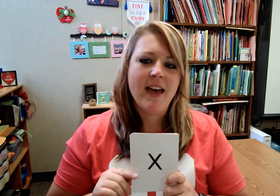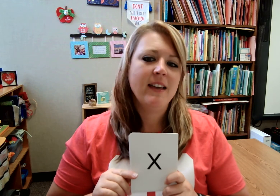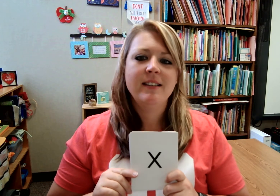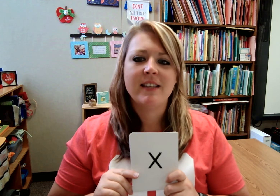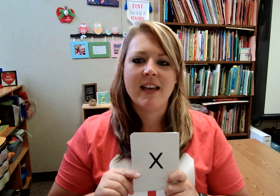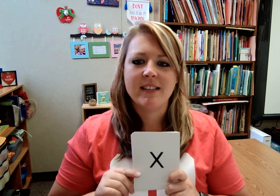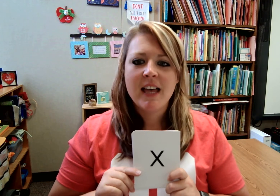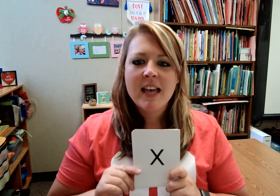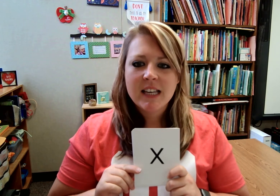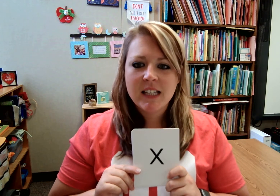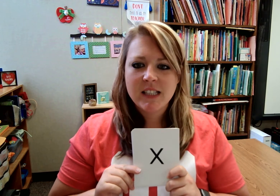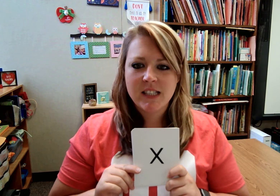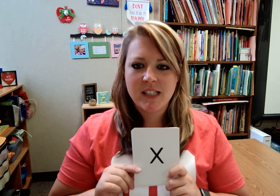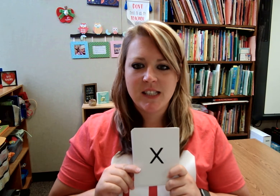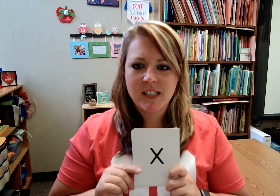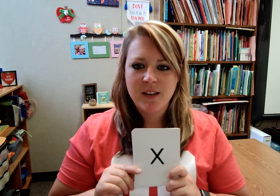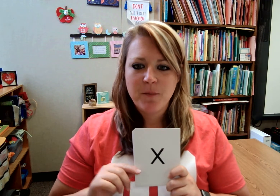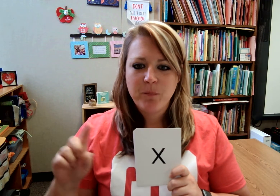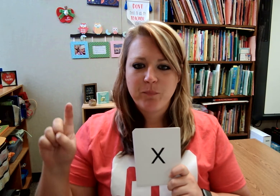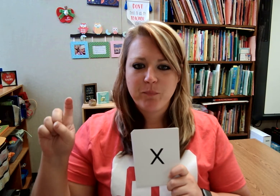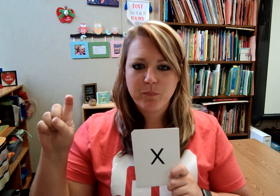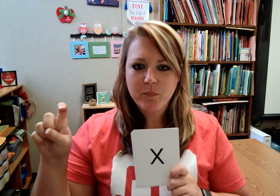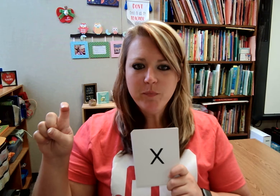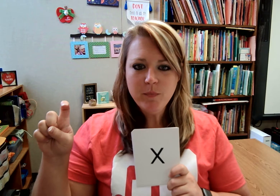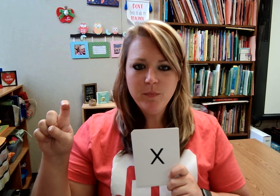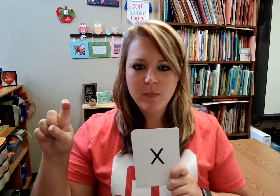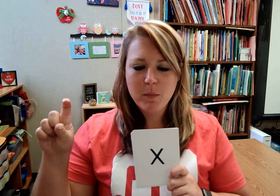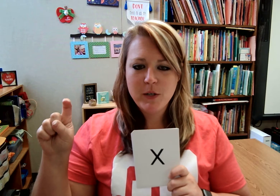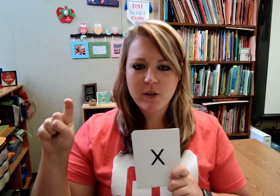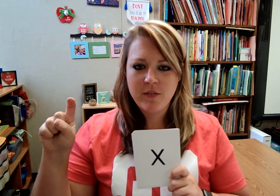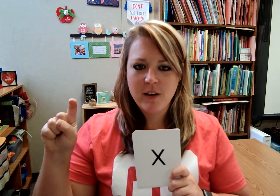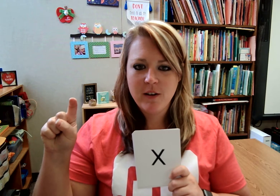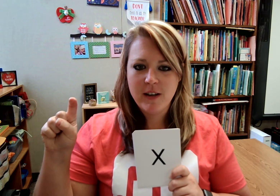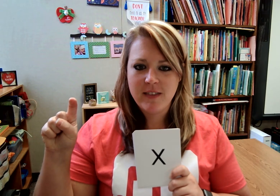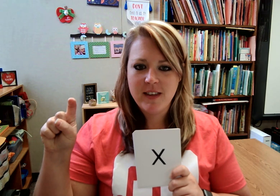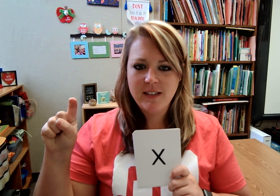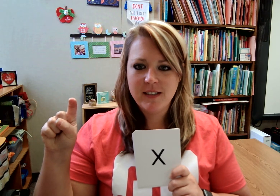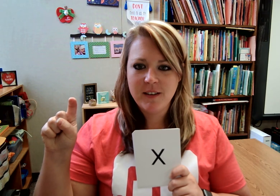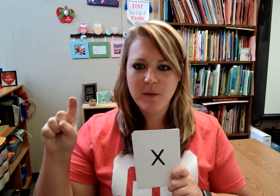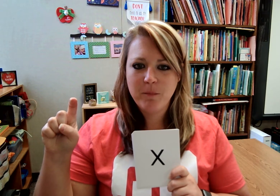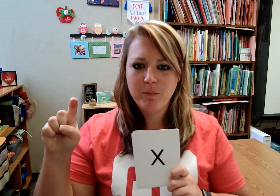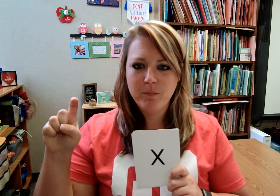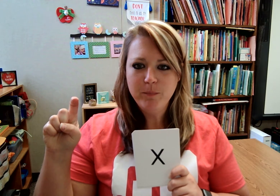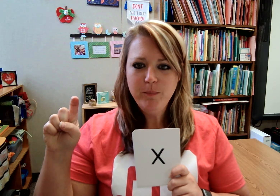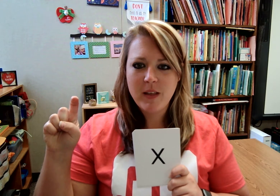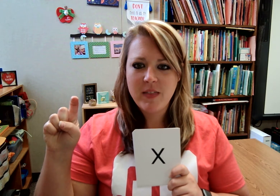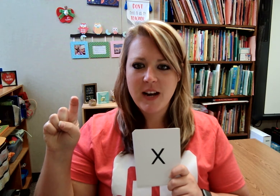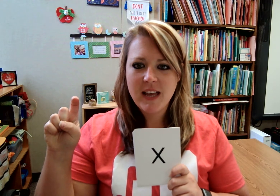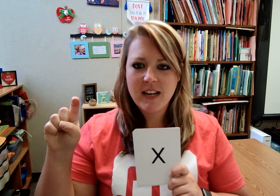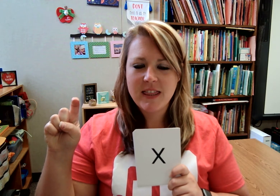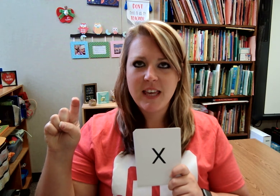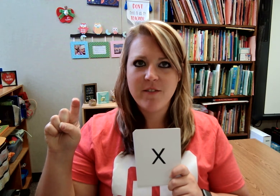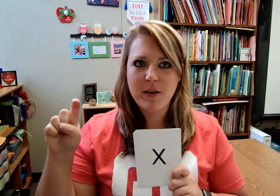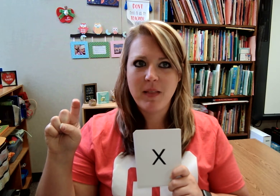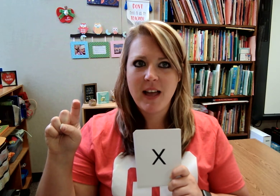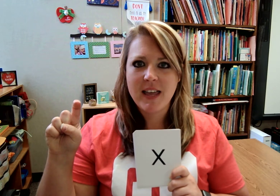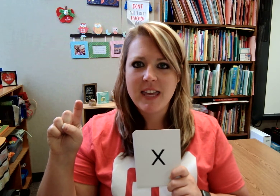X says x. Put your finger like this. And then I kind of think of him like he's